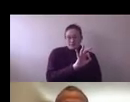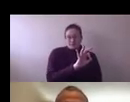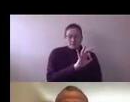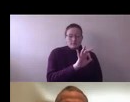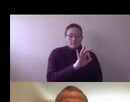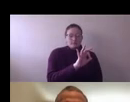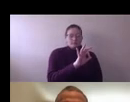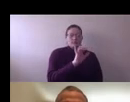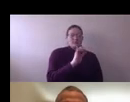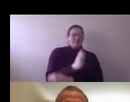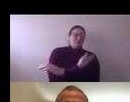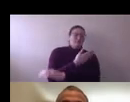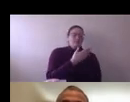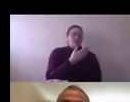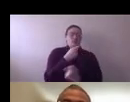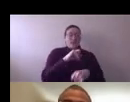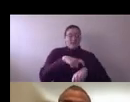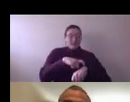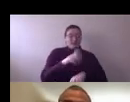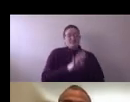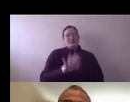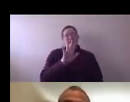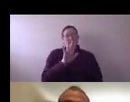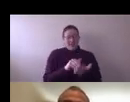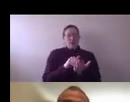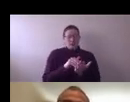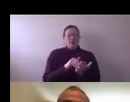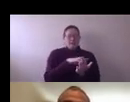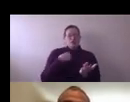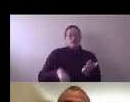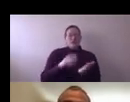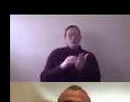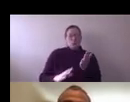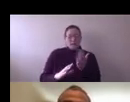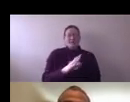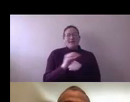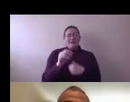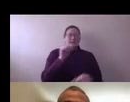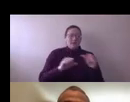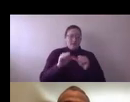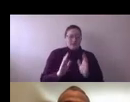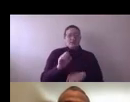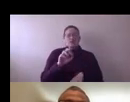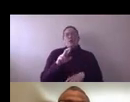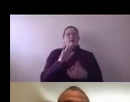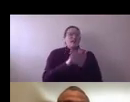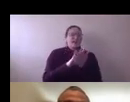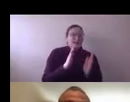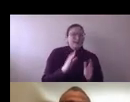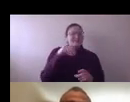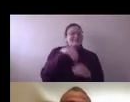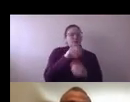That's at the time there were about 5,000 Chinese students and Chinese scientists or academics in the